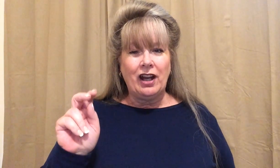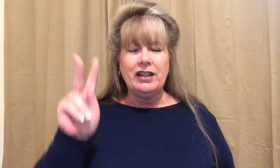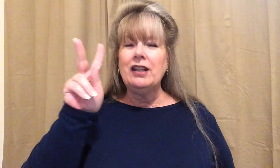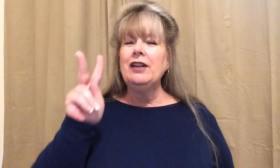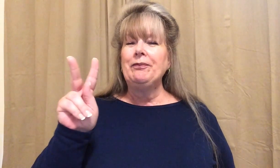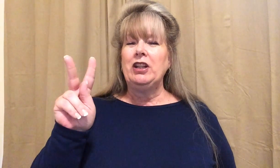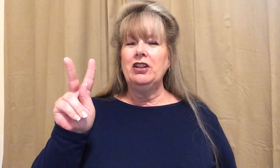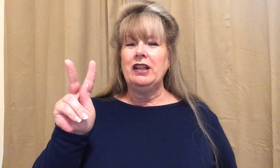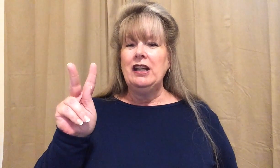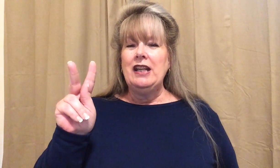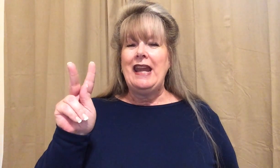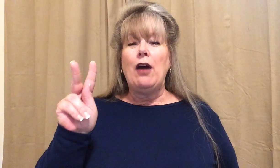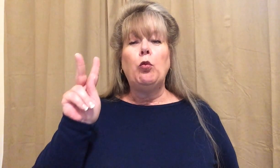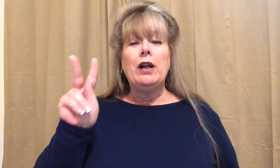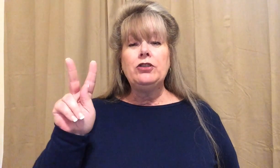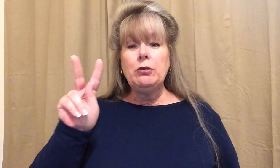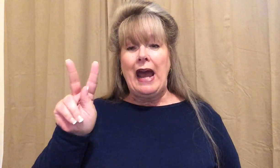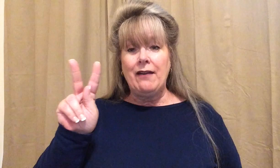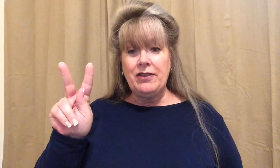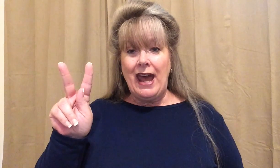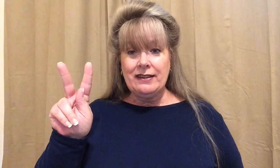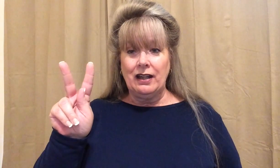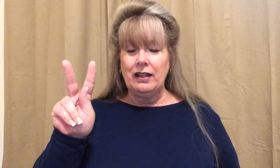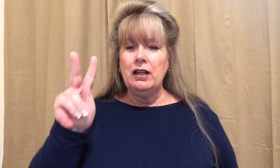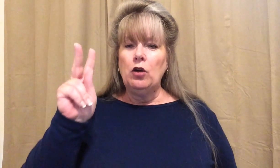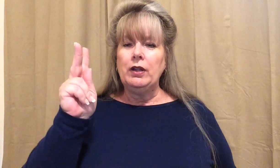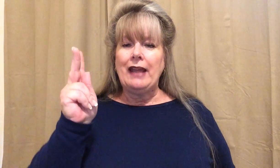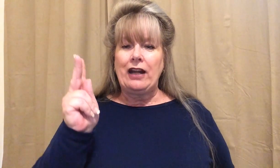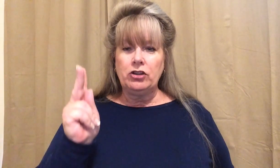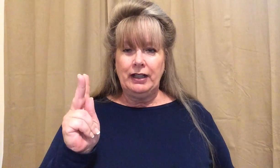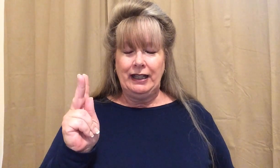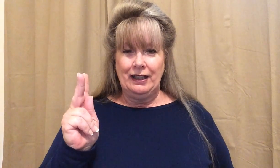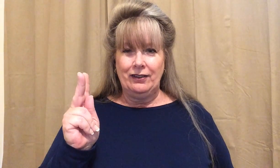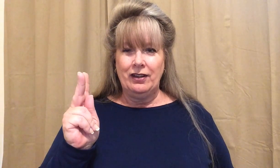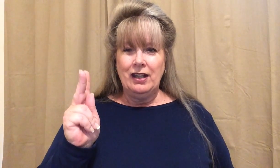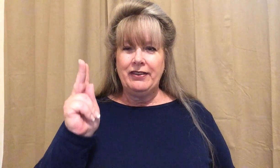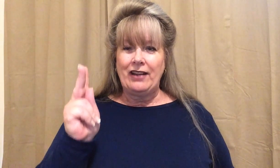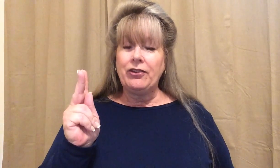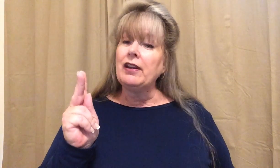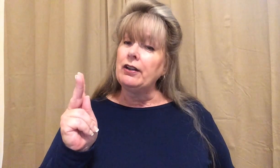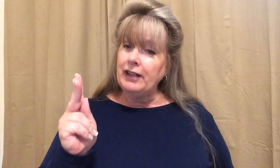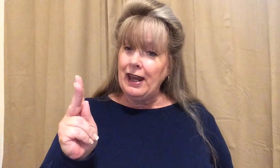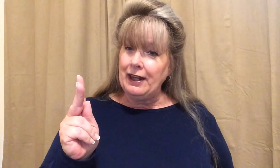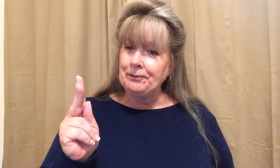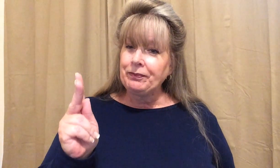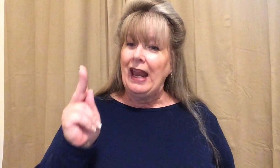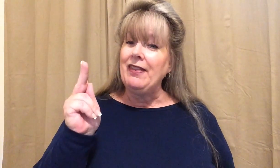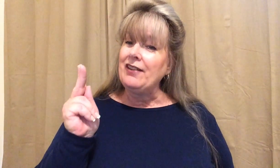you. Good. Now, once you have that done, relax your hand. That's the letter K. And that